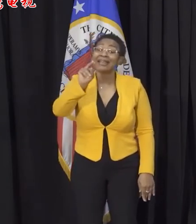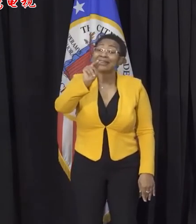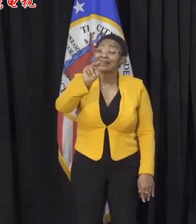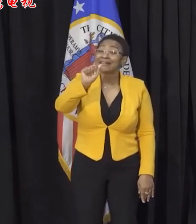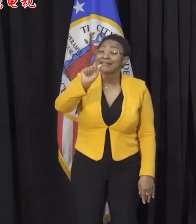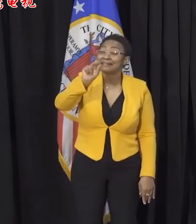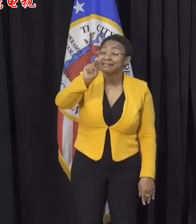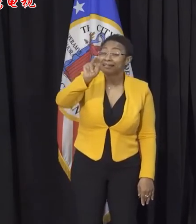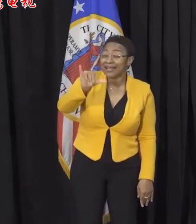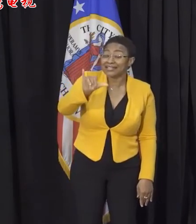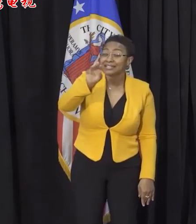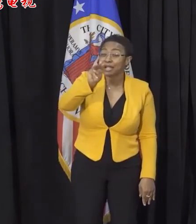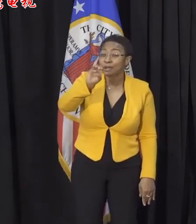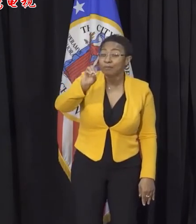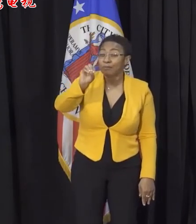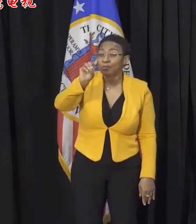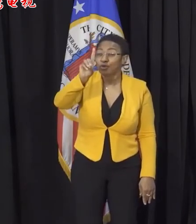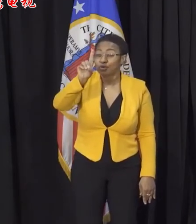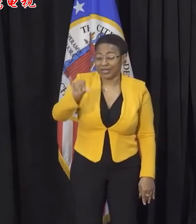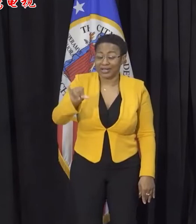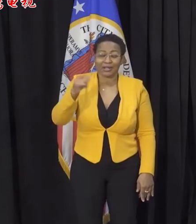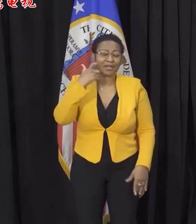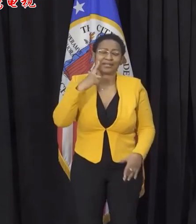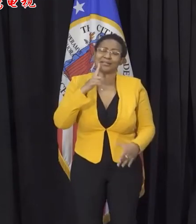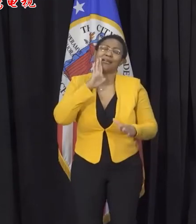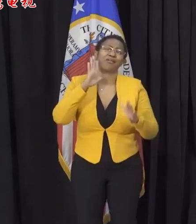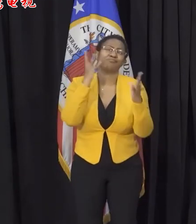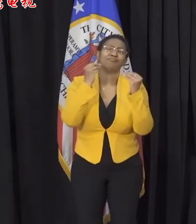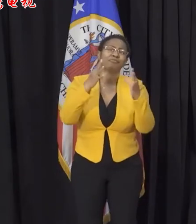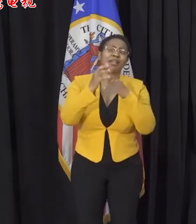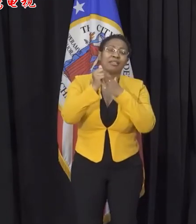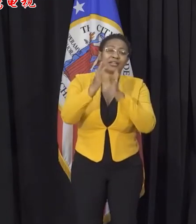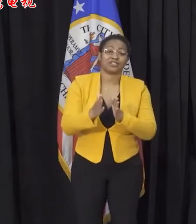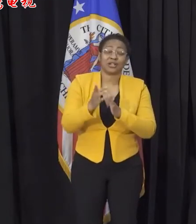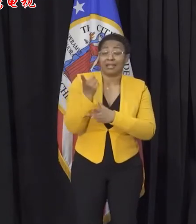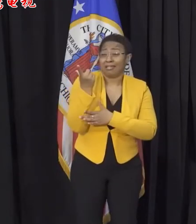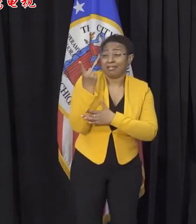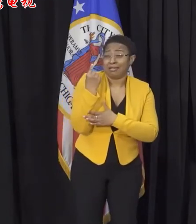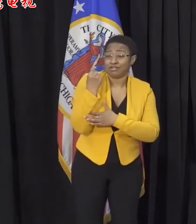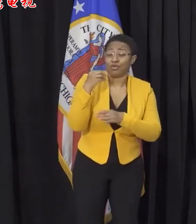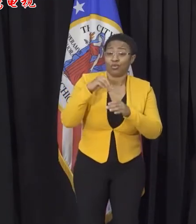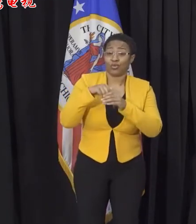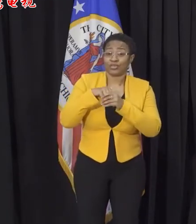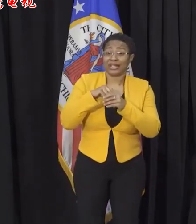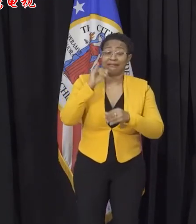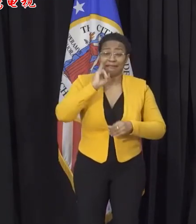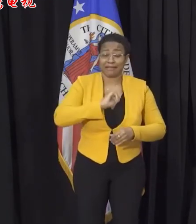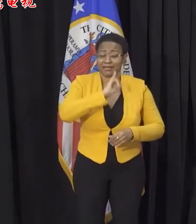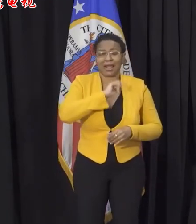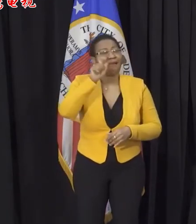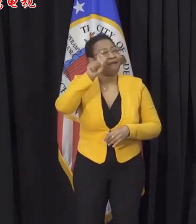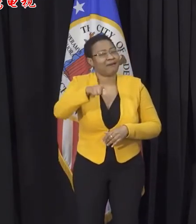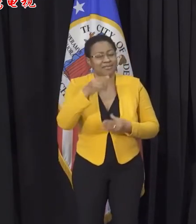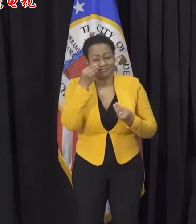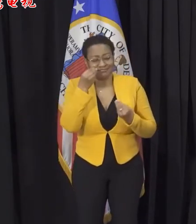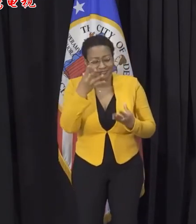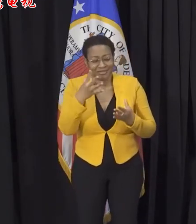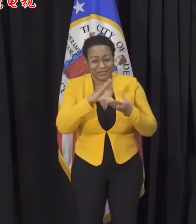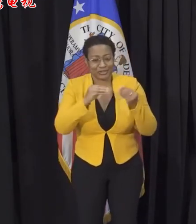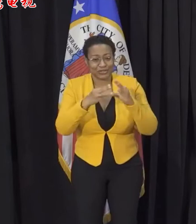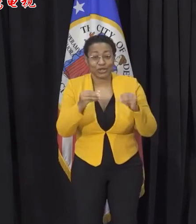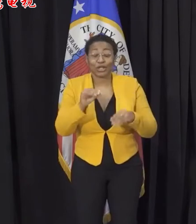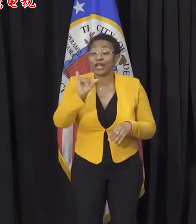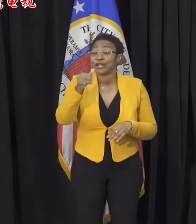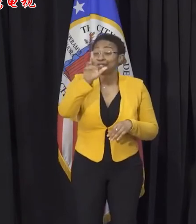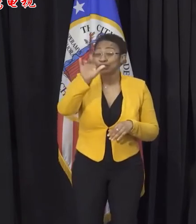have exemplified in this case. Last year, while we were in Israel, I have to tell this story.